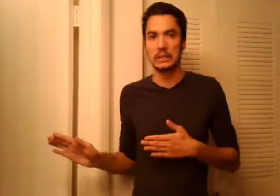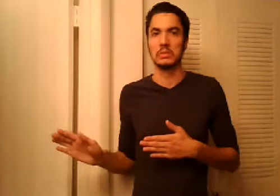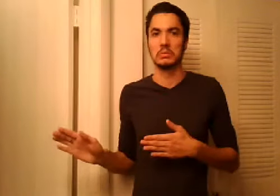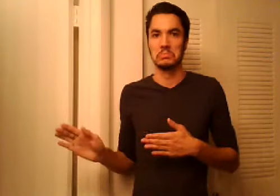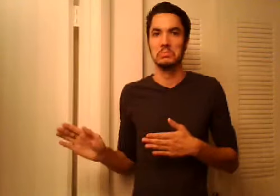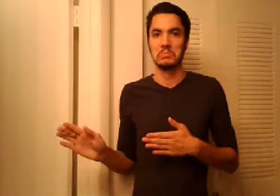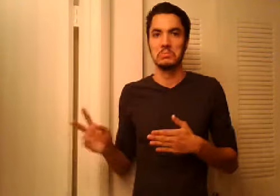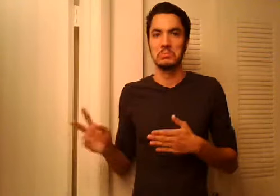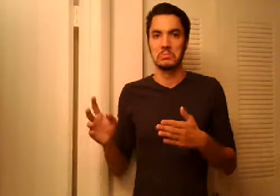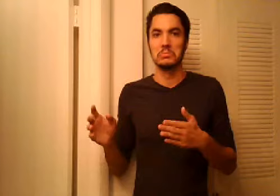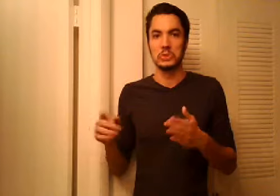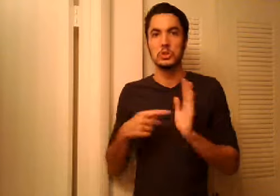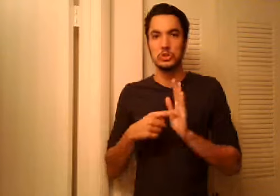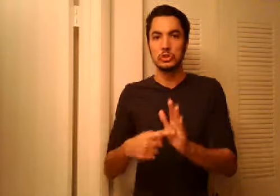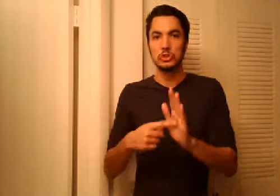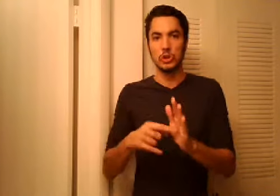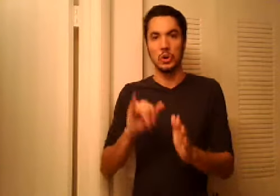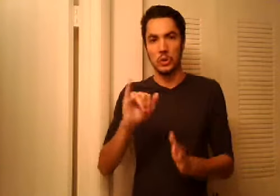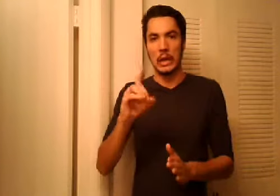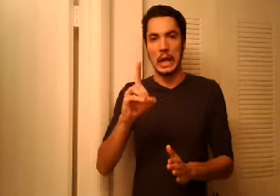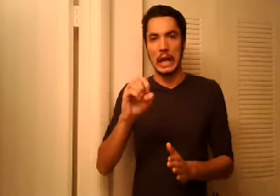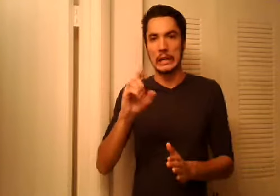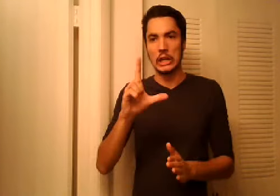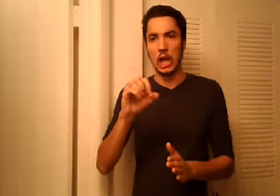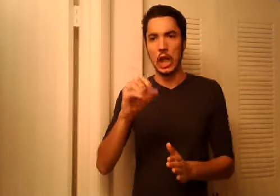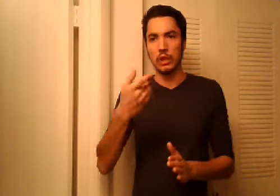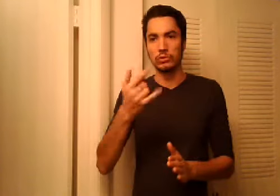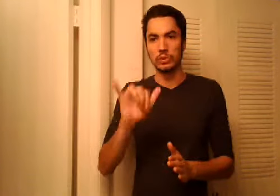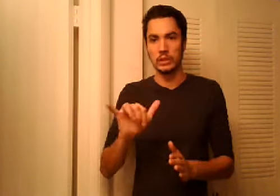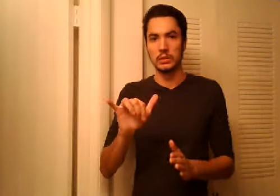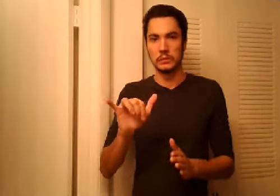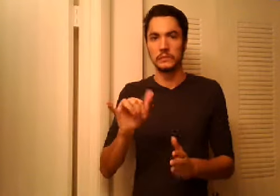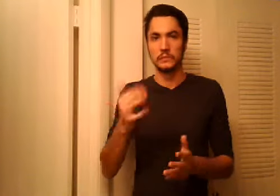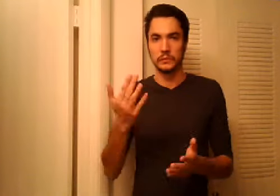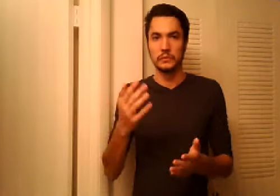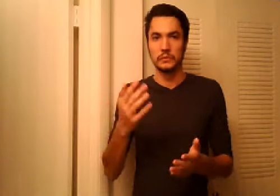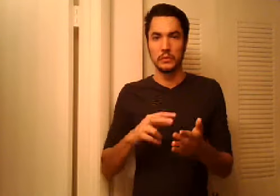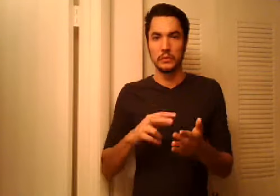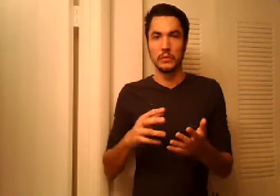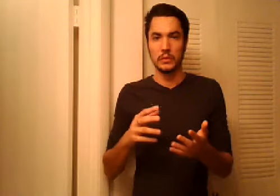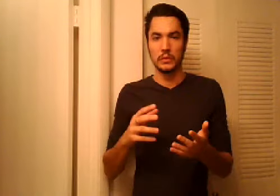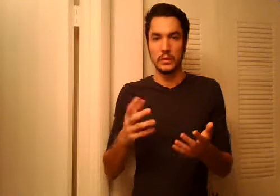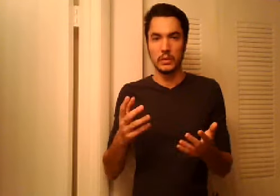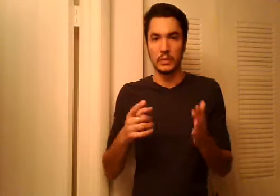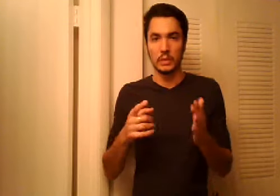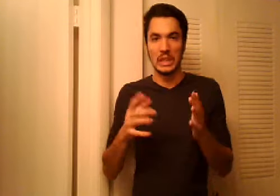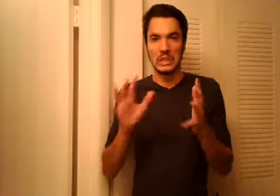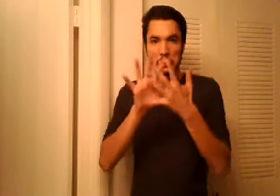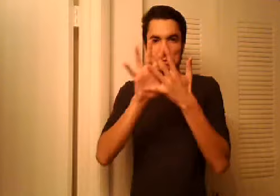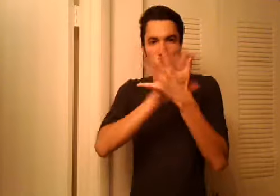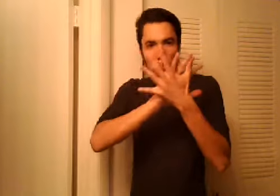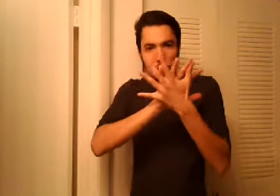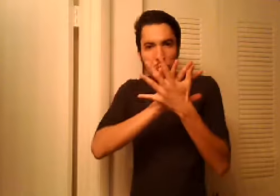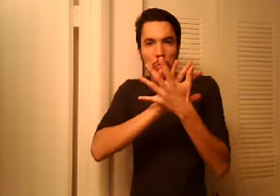the superstructure obscuring or distorting the appearance of the base. That make sense?